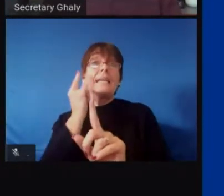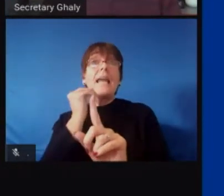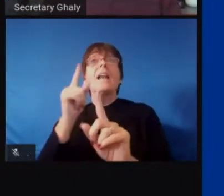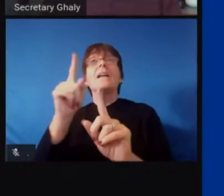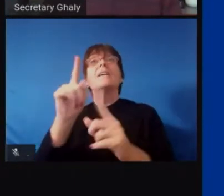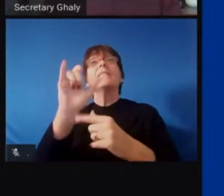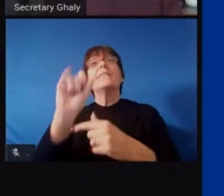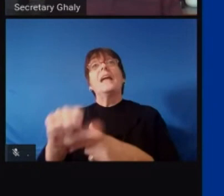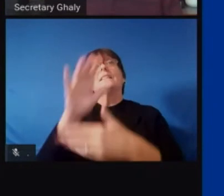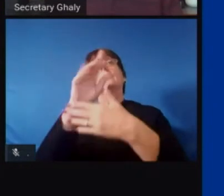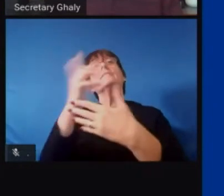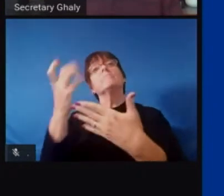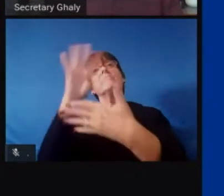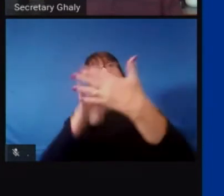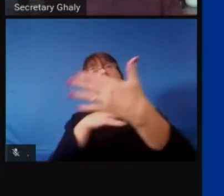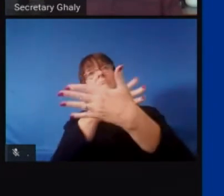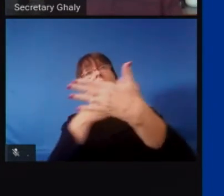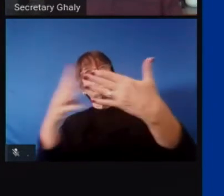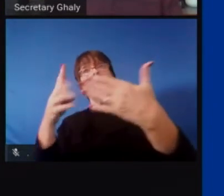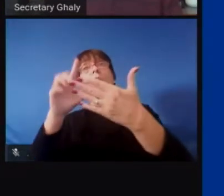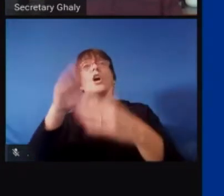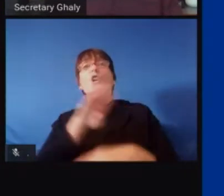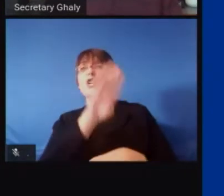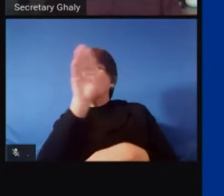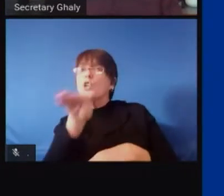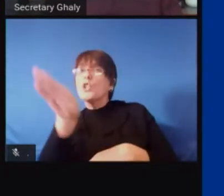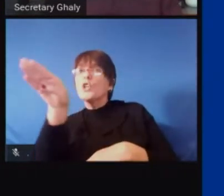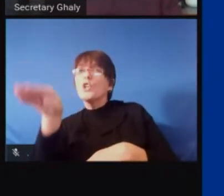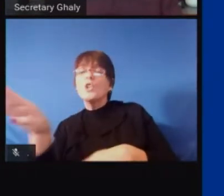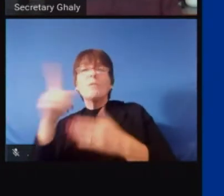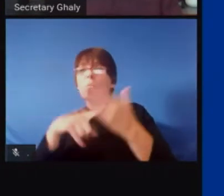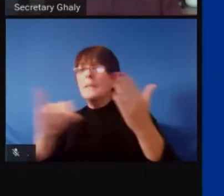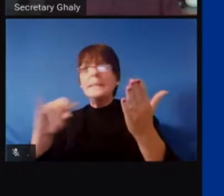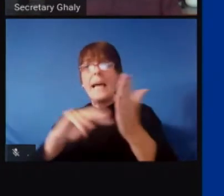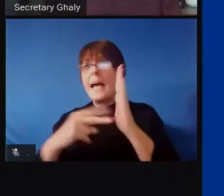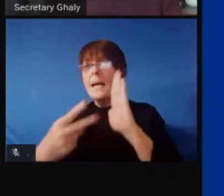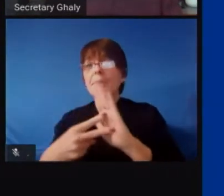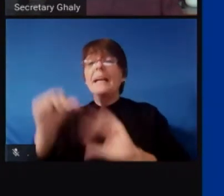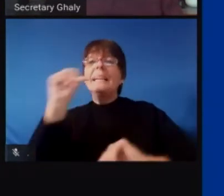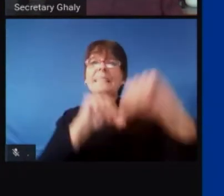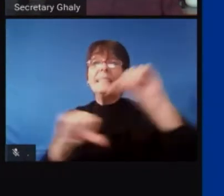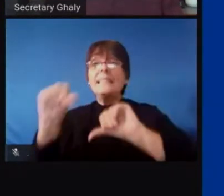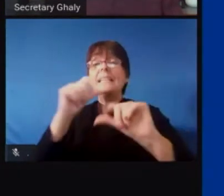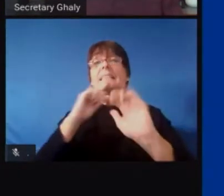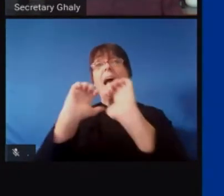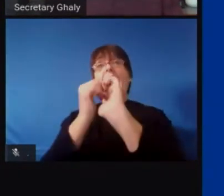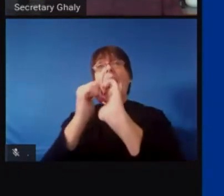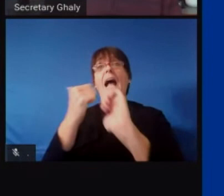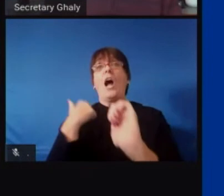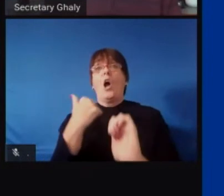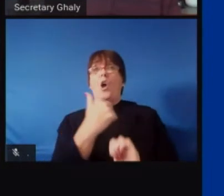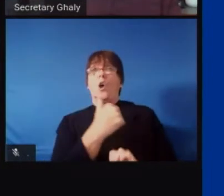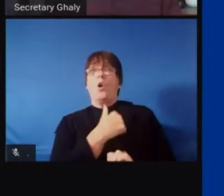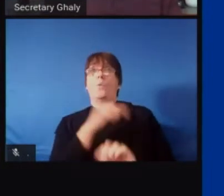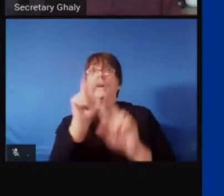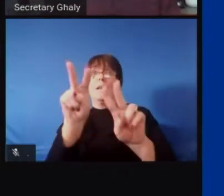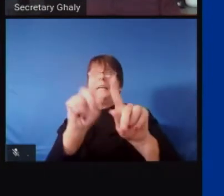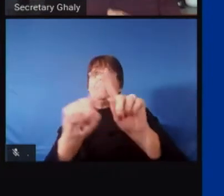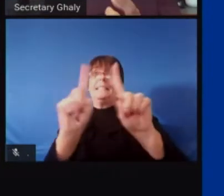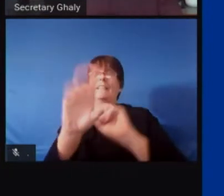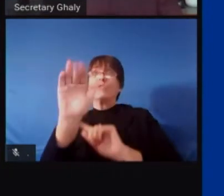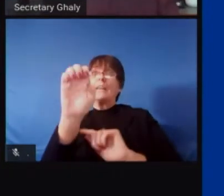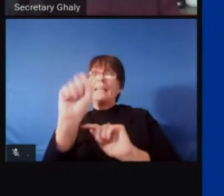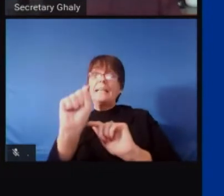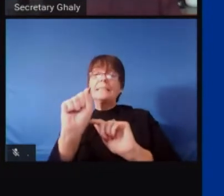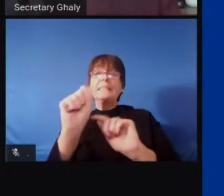epidemiologic curve. And what we mean by that, it's sort of the scientific way to say how we allocate various cases. And what